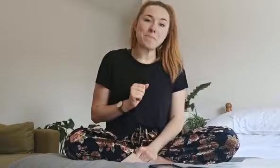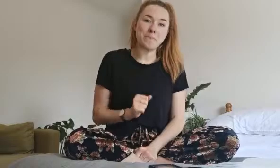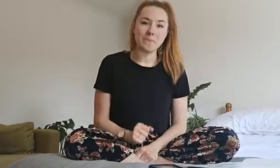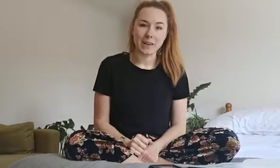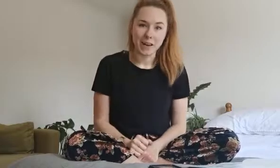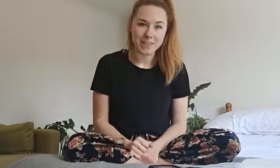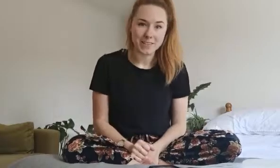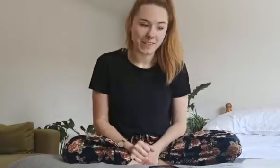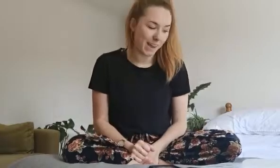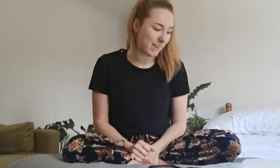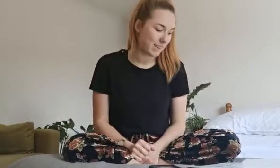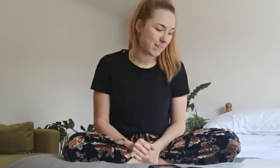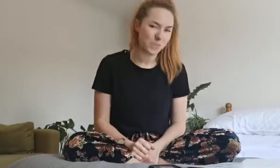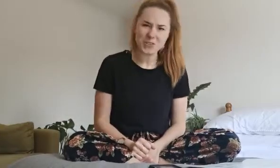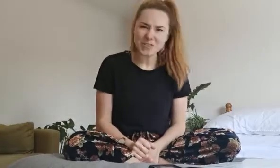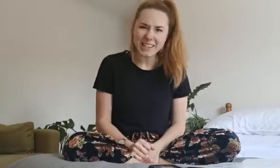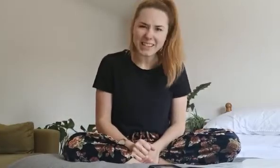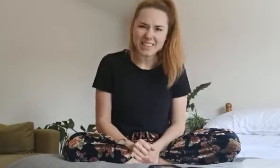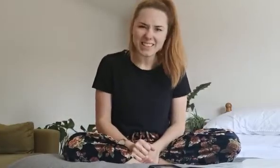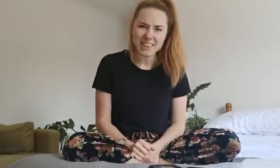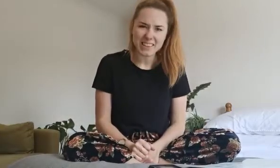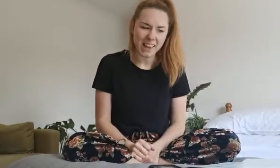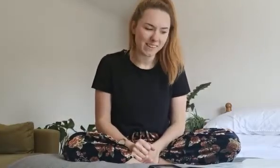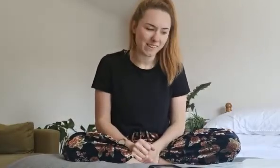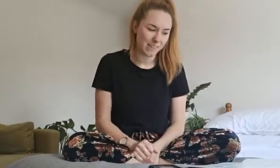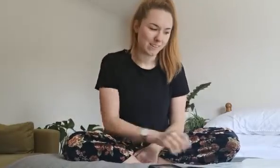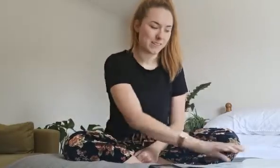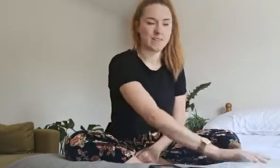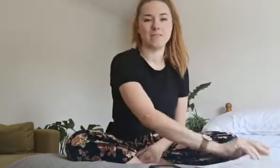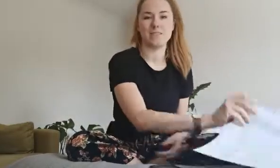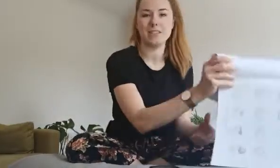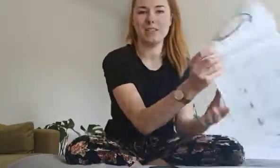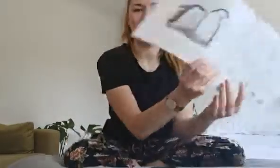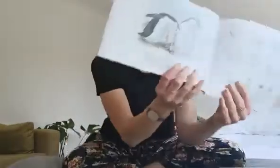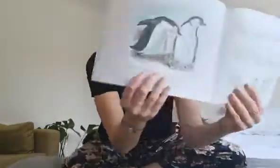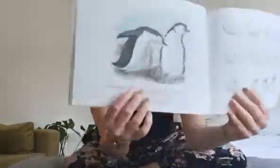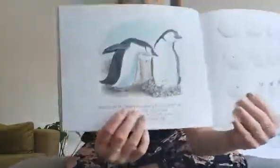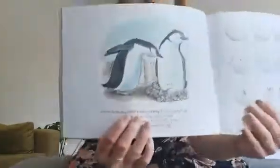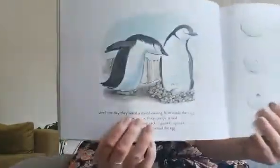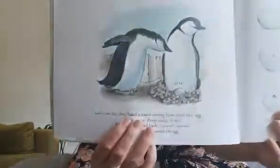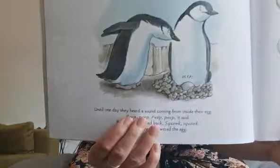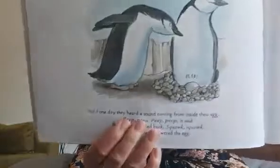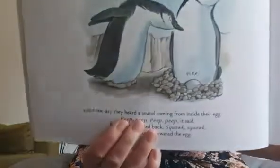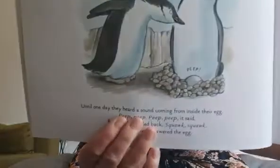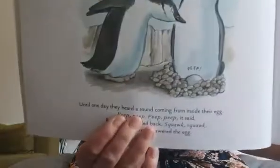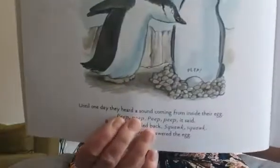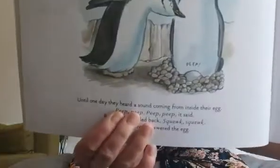beep, answered the egg. What do you think is inside the egg? What do you think? Have a look.